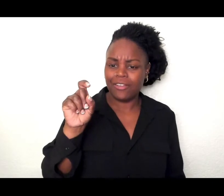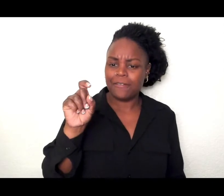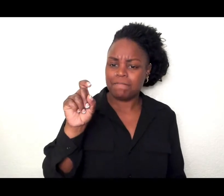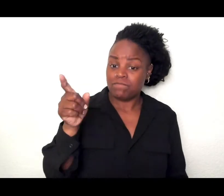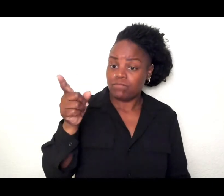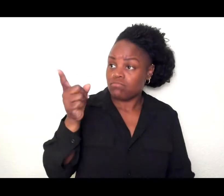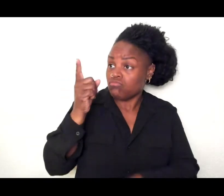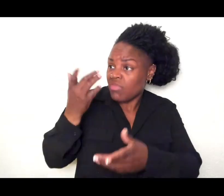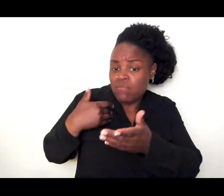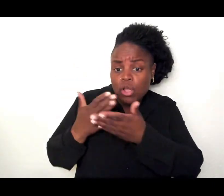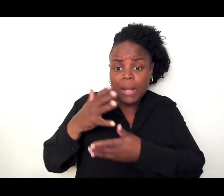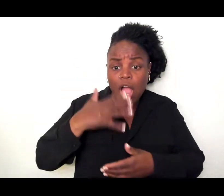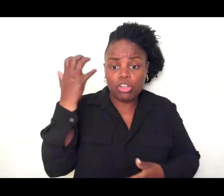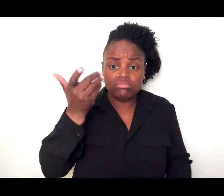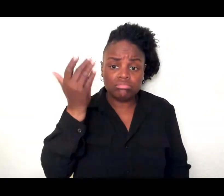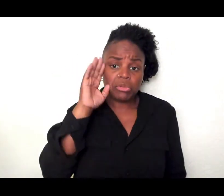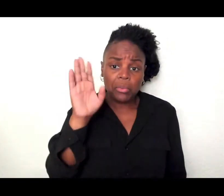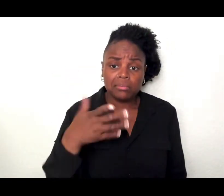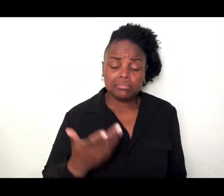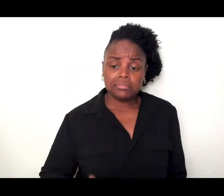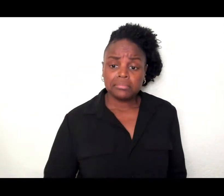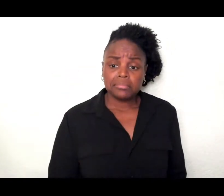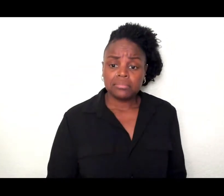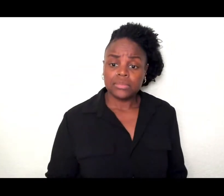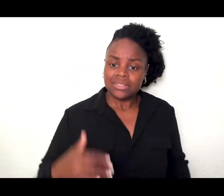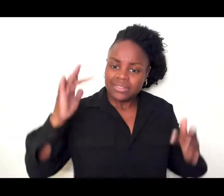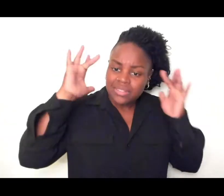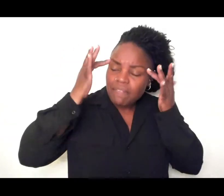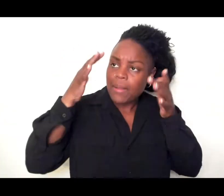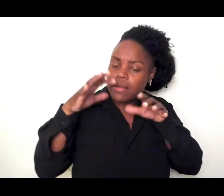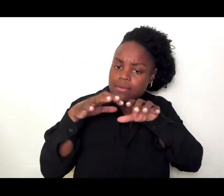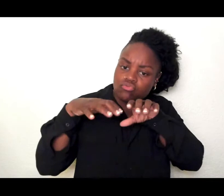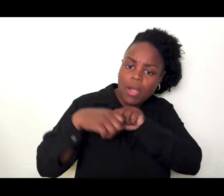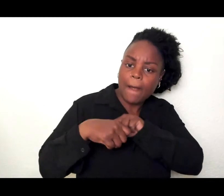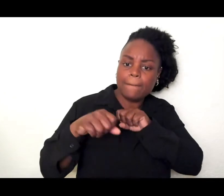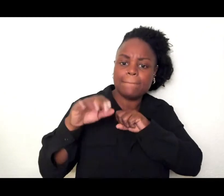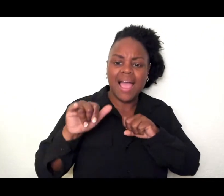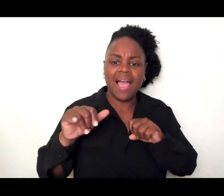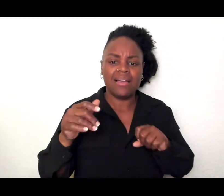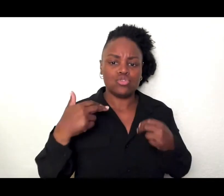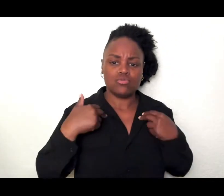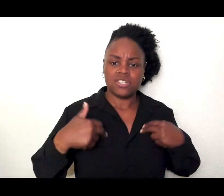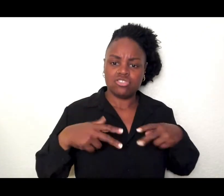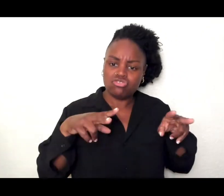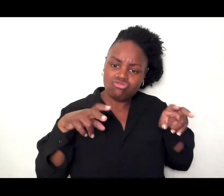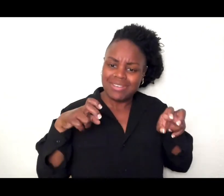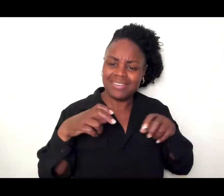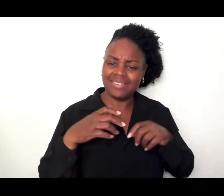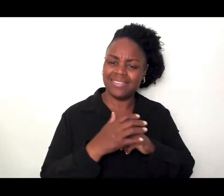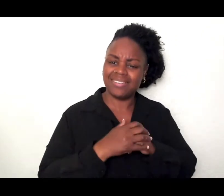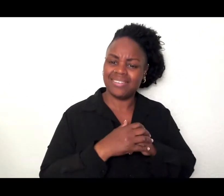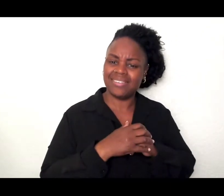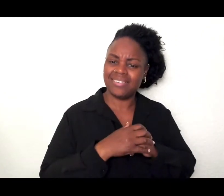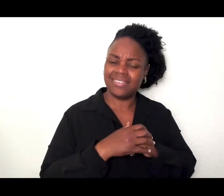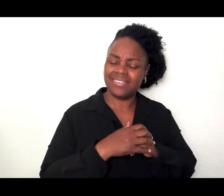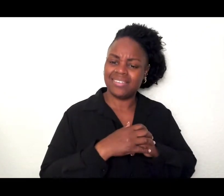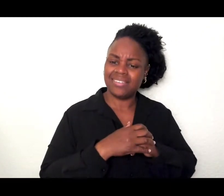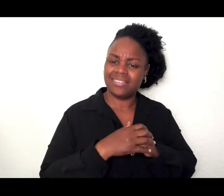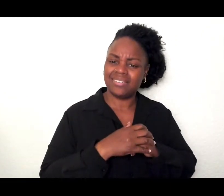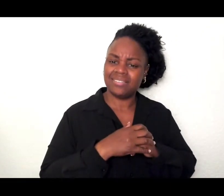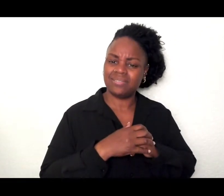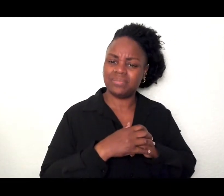She's right to be angry, She's tired of being raped by human greed.